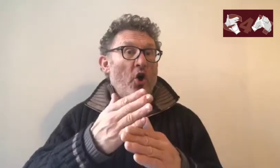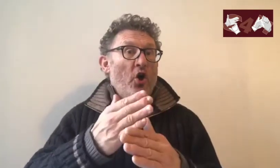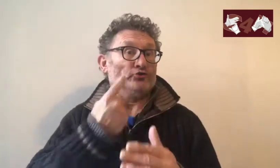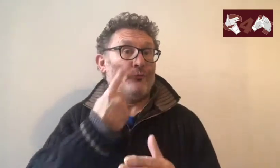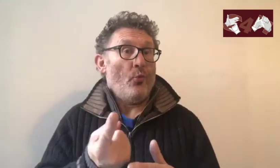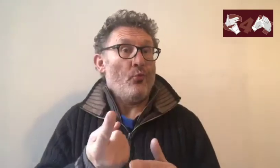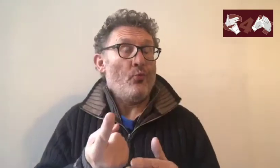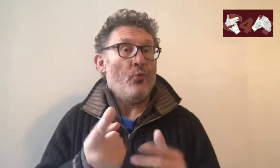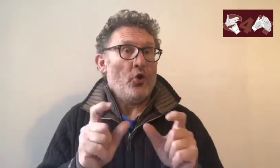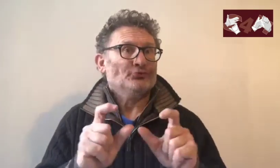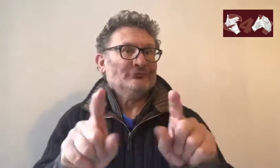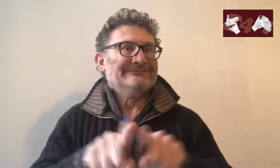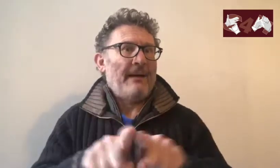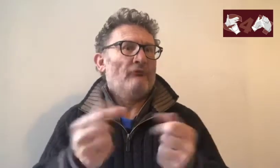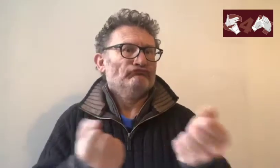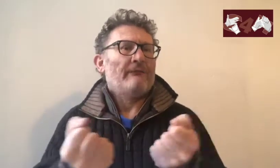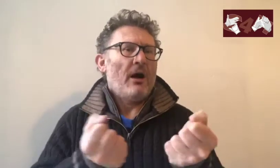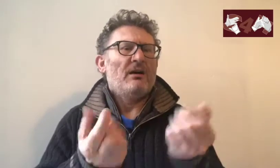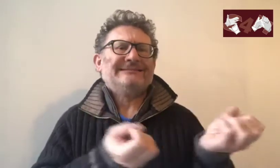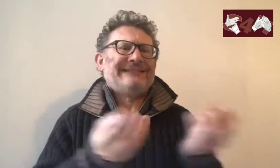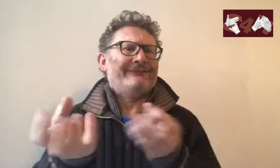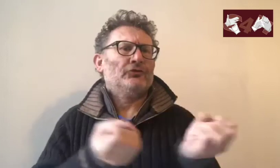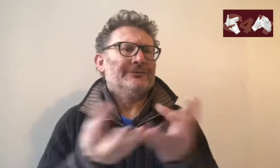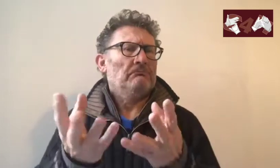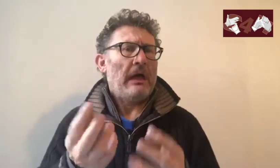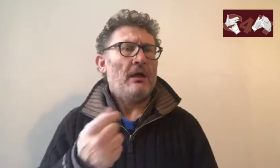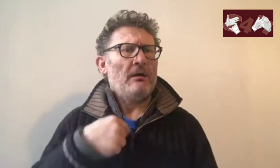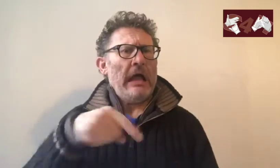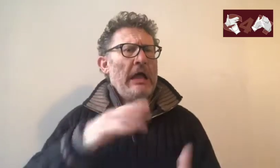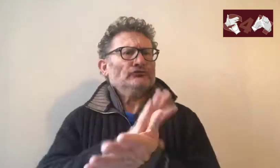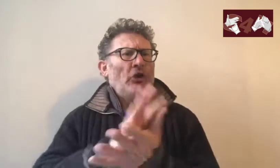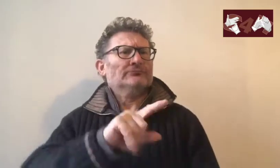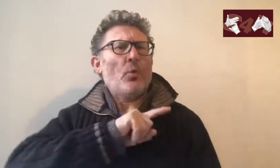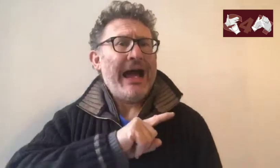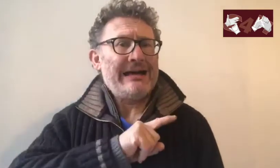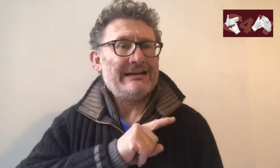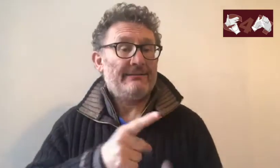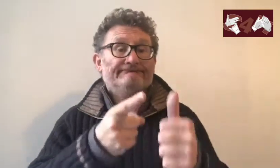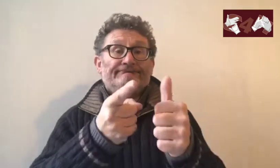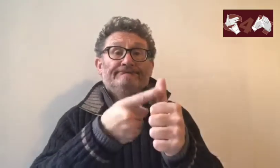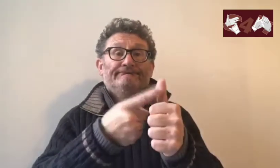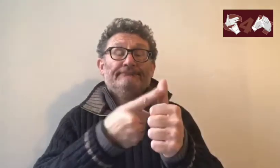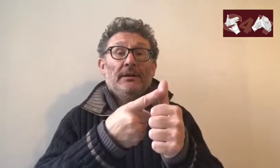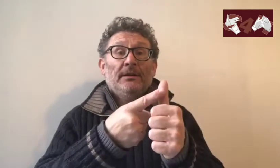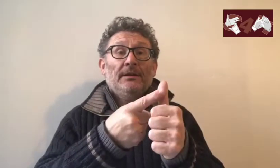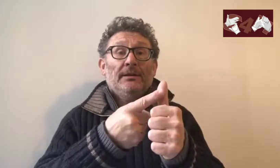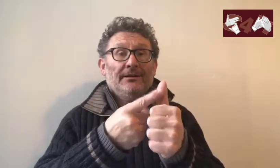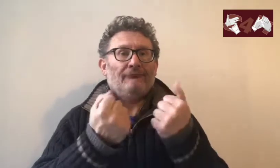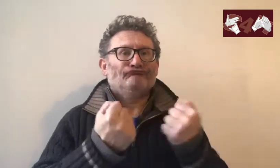And I've been quite fortunate. Actually, tomorrow I'm going to be continuing as a driver doing deliveries, and it's something I really enjoy. And